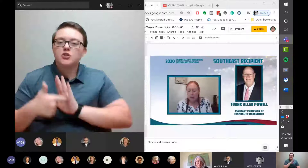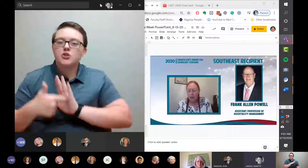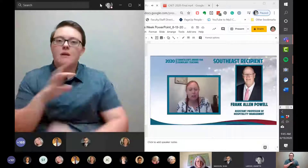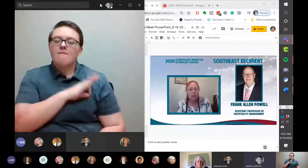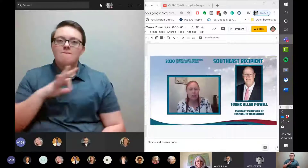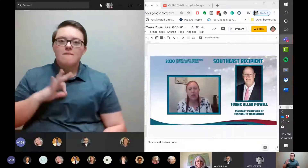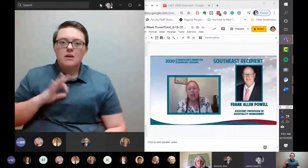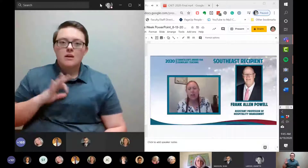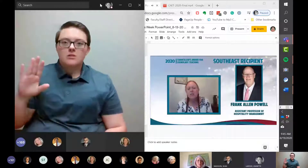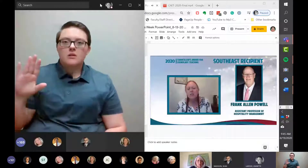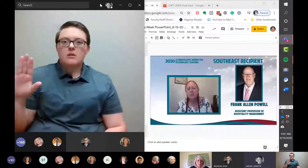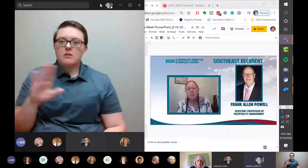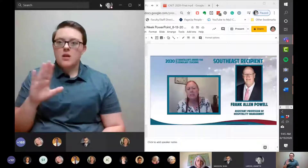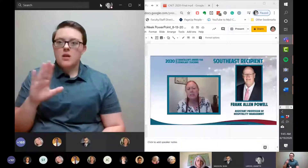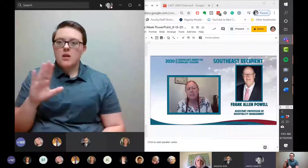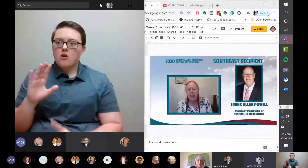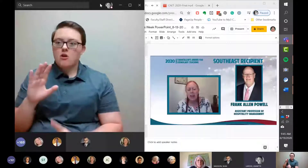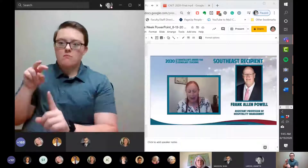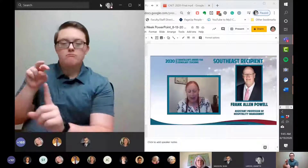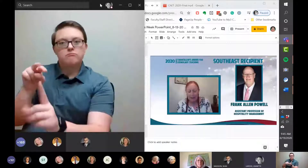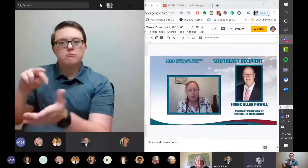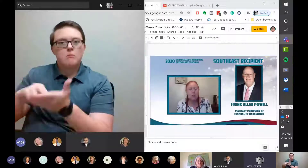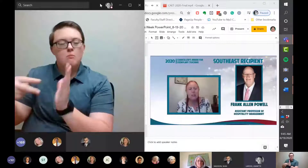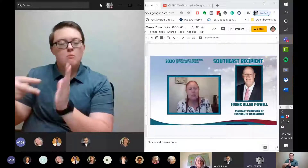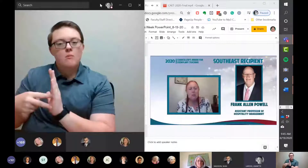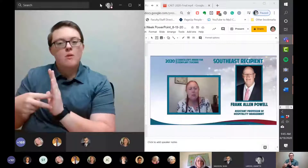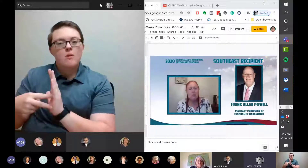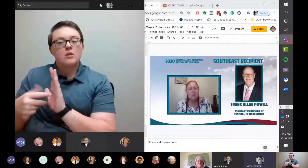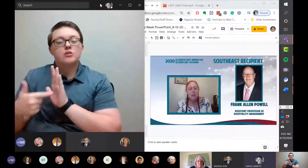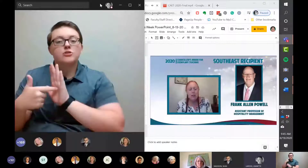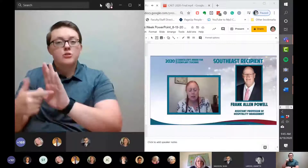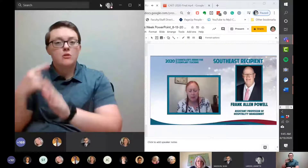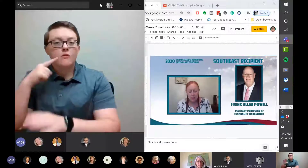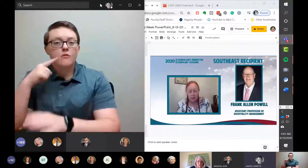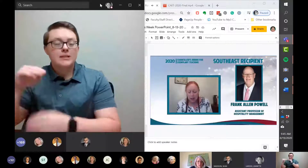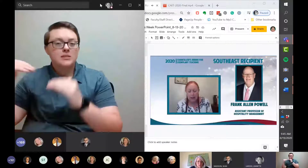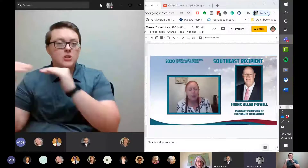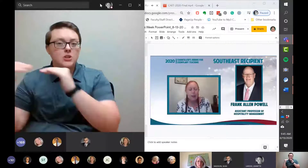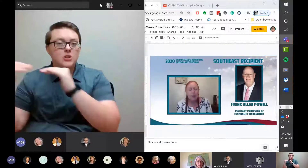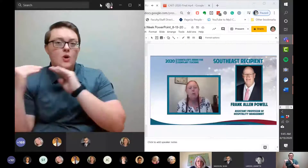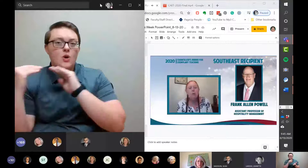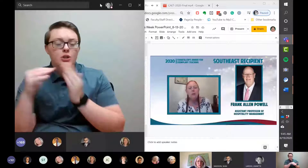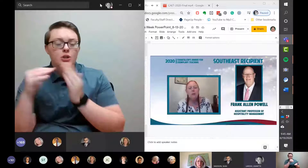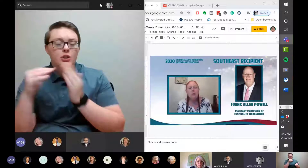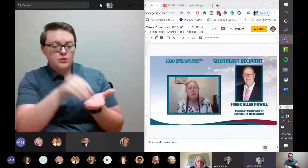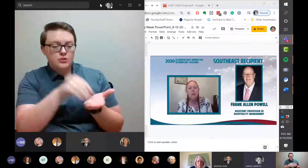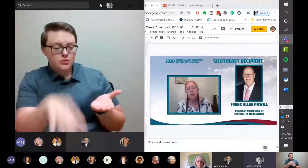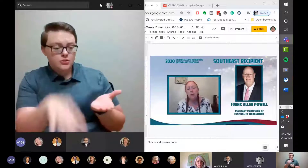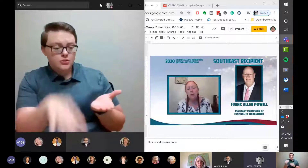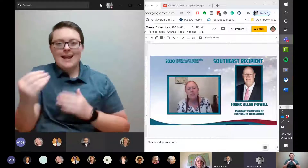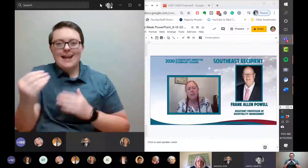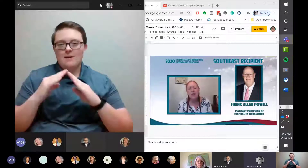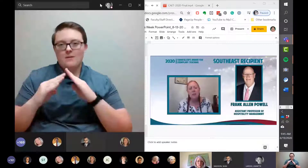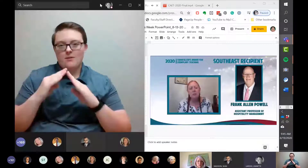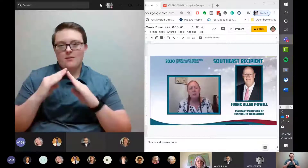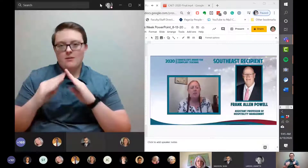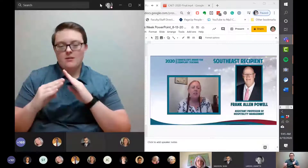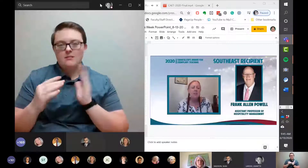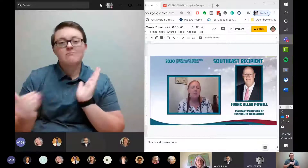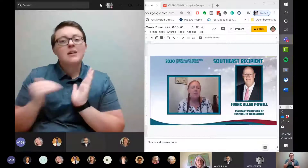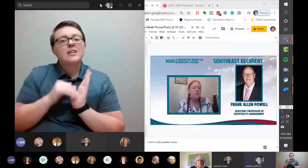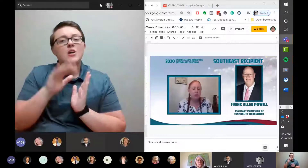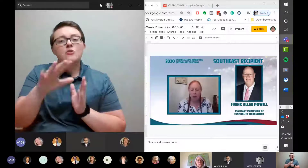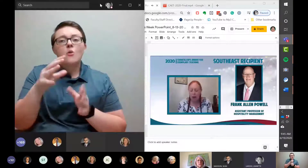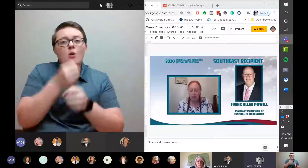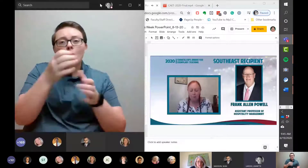his college, his students, and to his community. Again, your recipient for the Southeast Campus